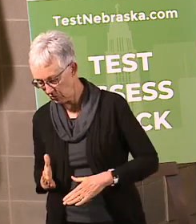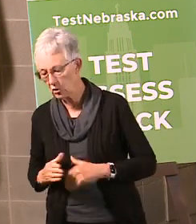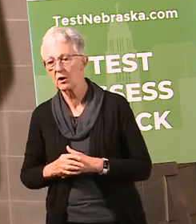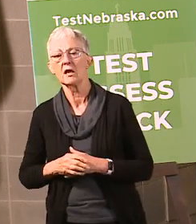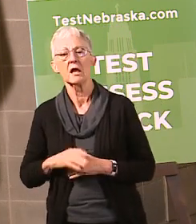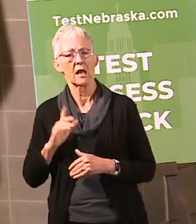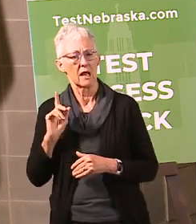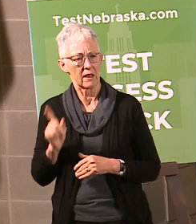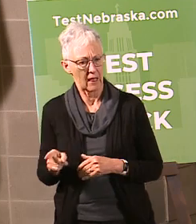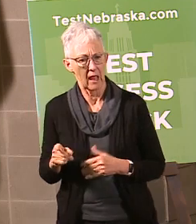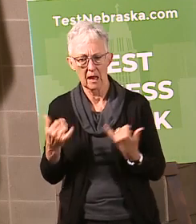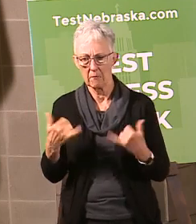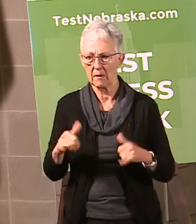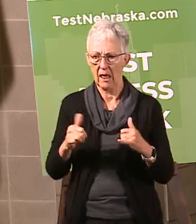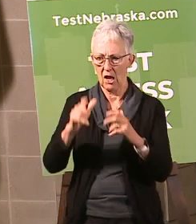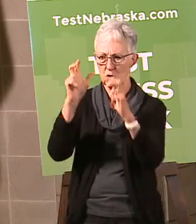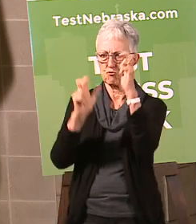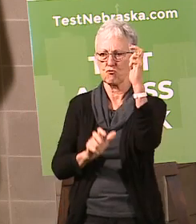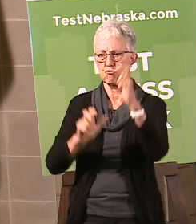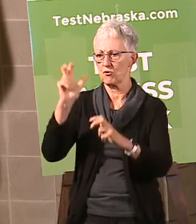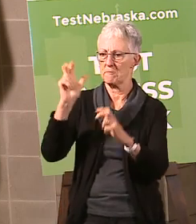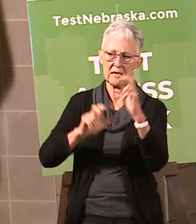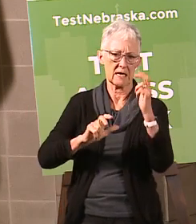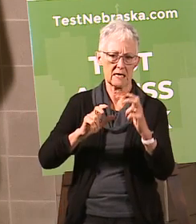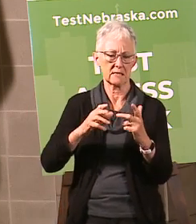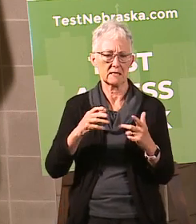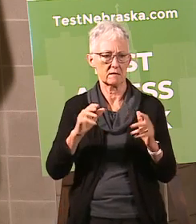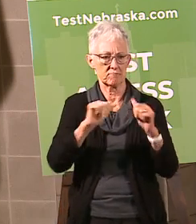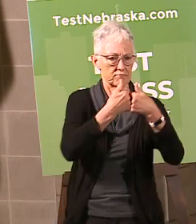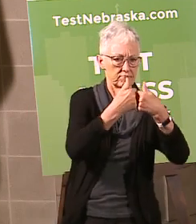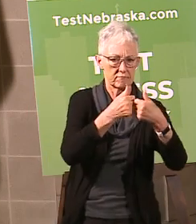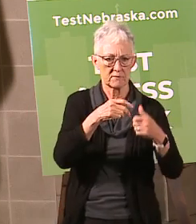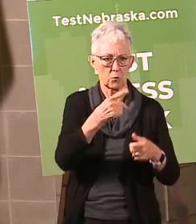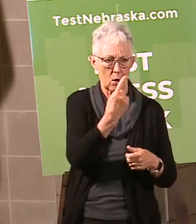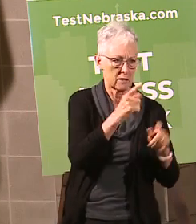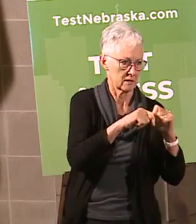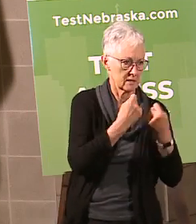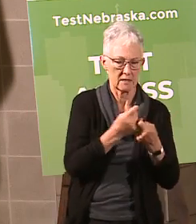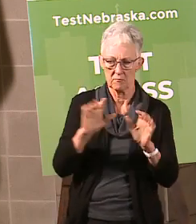case of a tournament, maybe 3 or 4 teams, then shut down and isolate for 2 weeks?